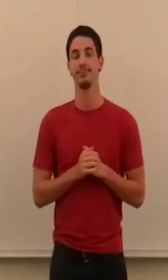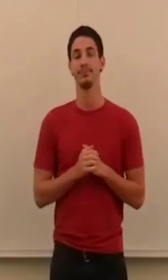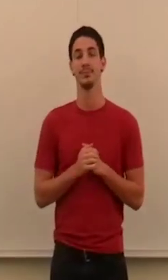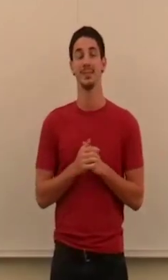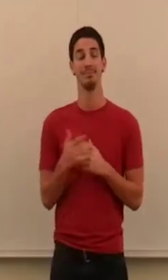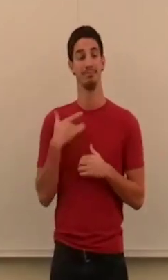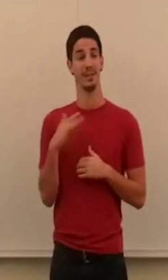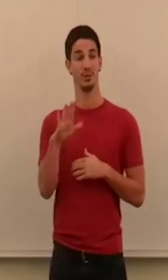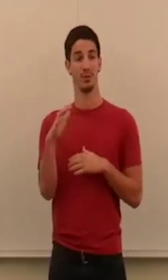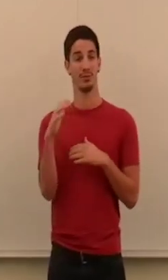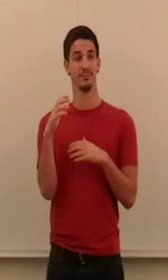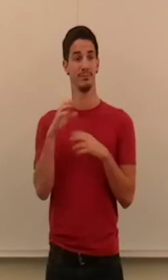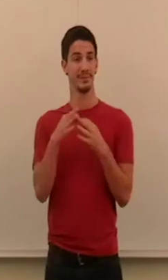that of your A language.